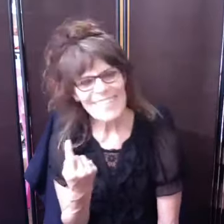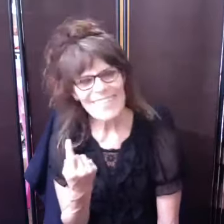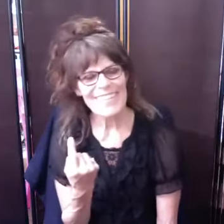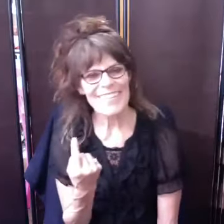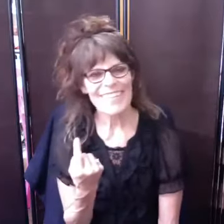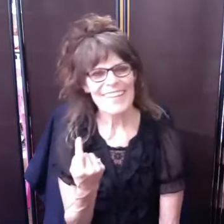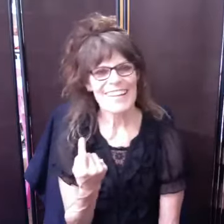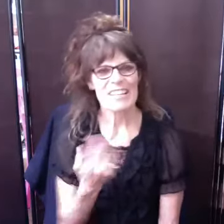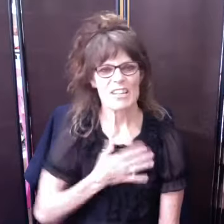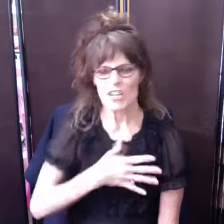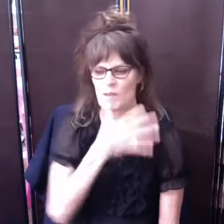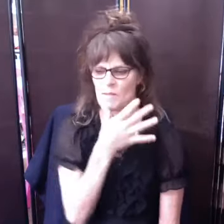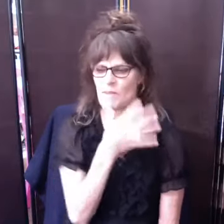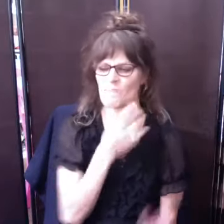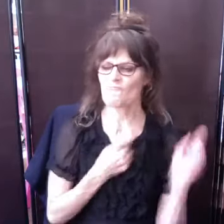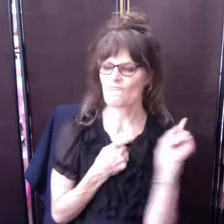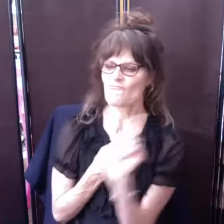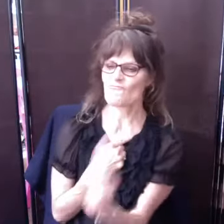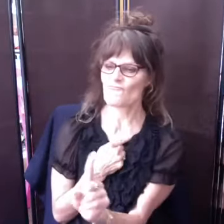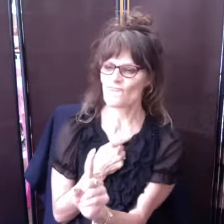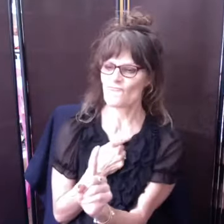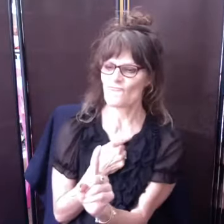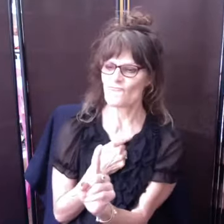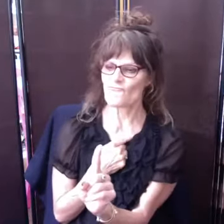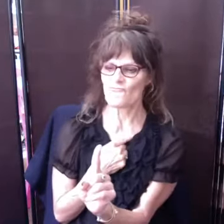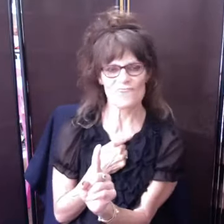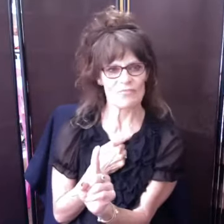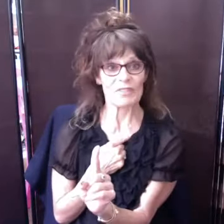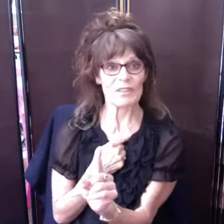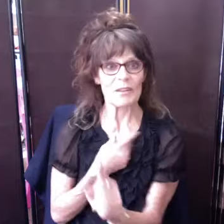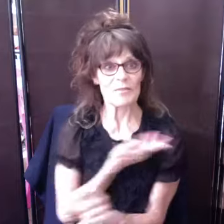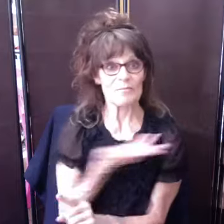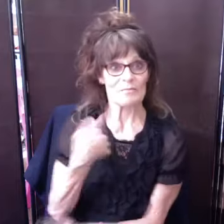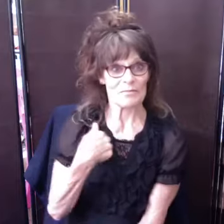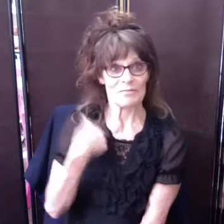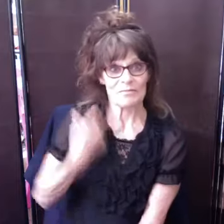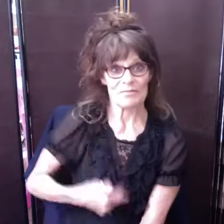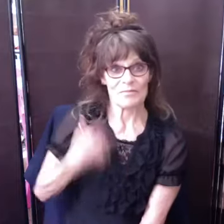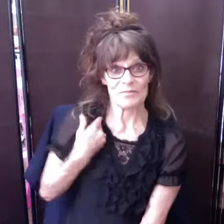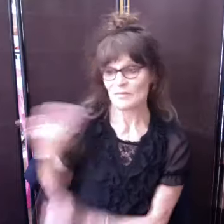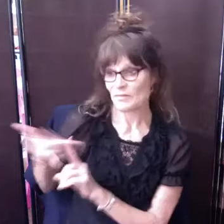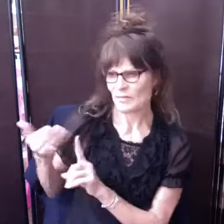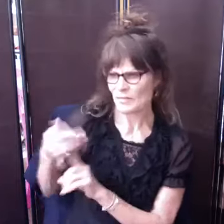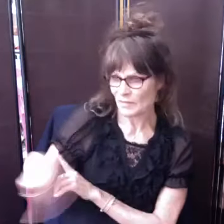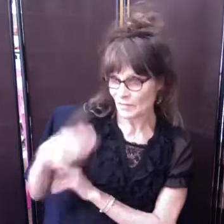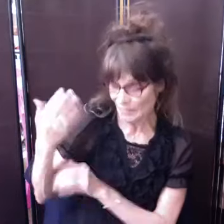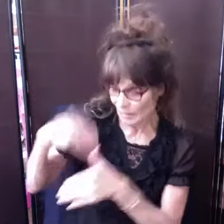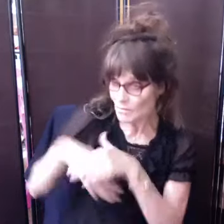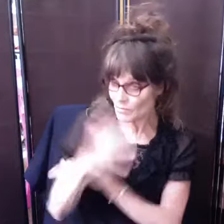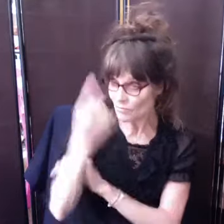And my mother would approach them and take her little tow-headed kid with her because she was going to try to convince them to come in the house for dinner so she could interrogate them and make sure if